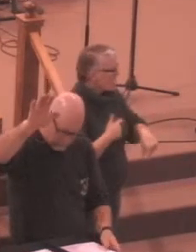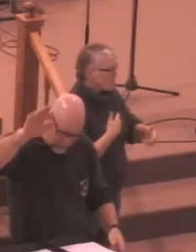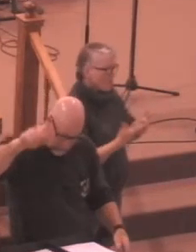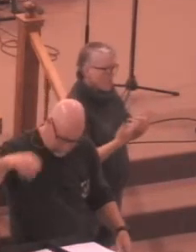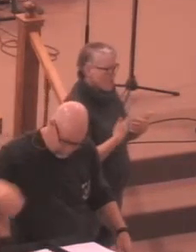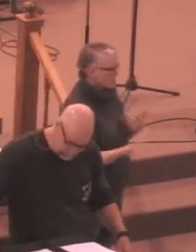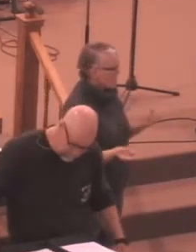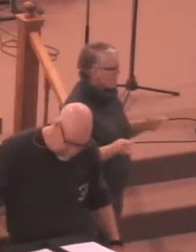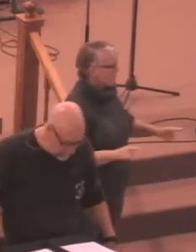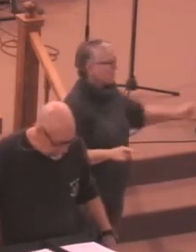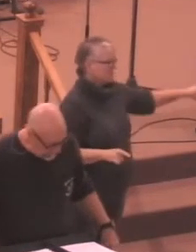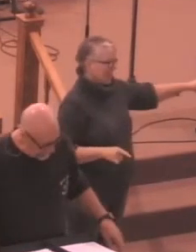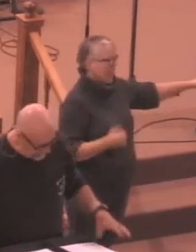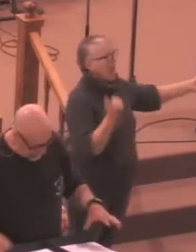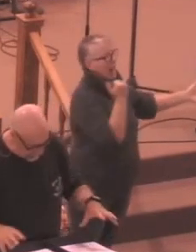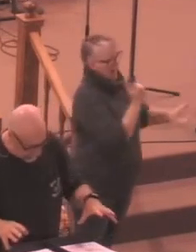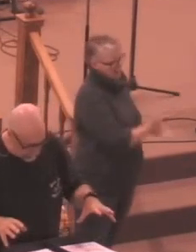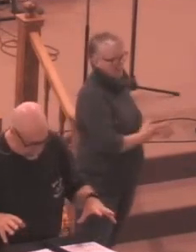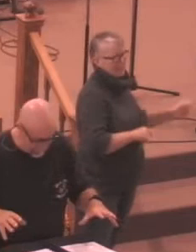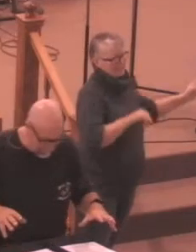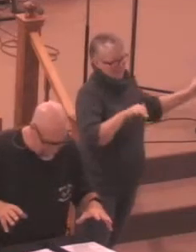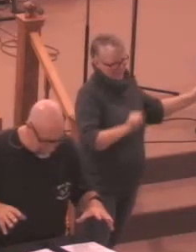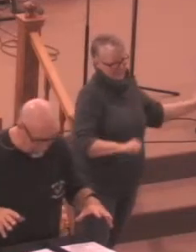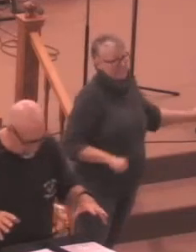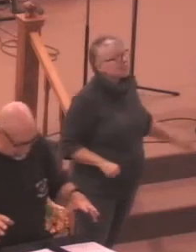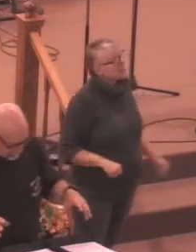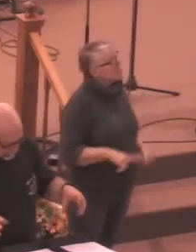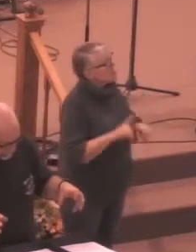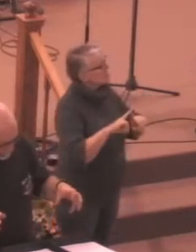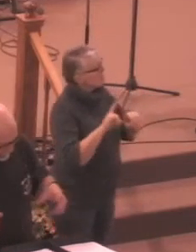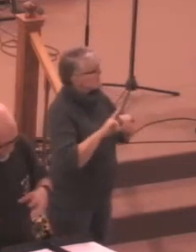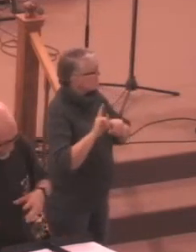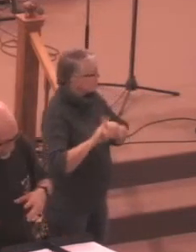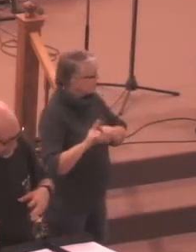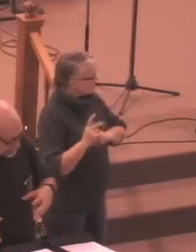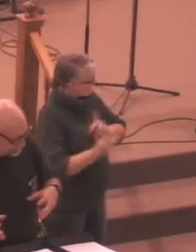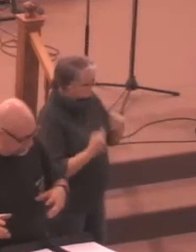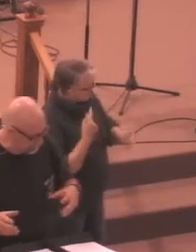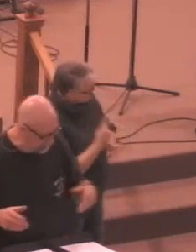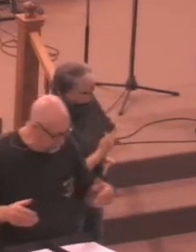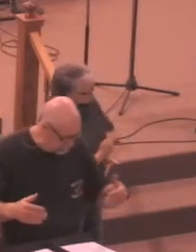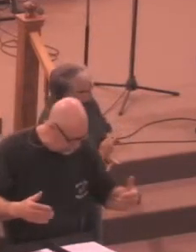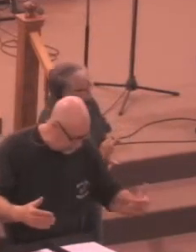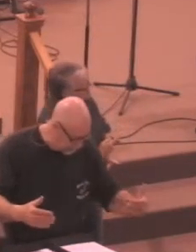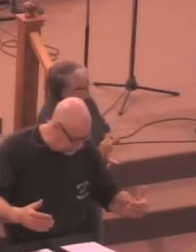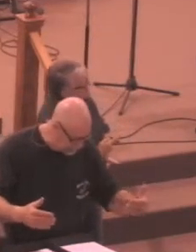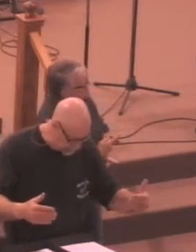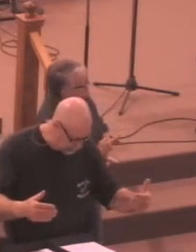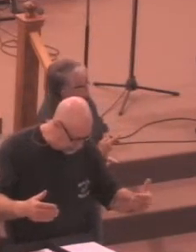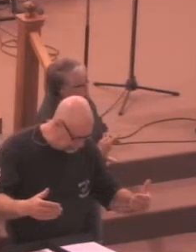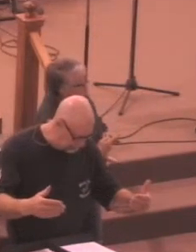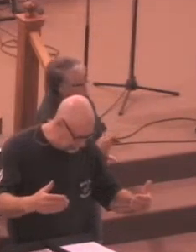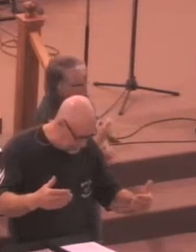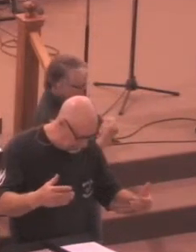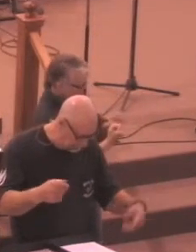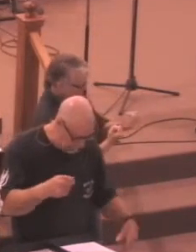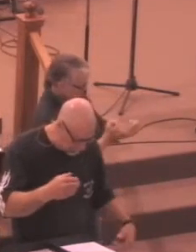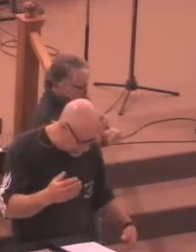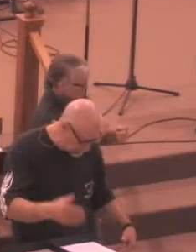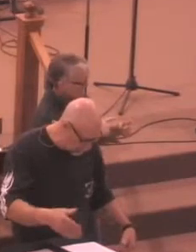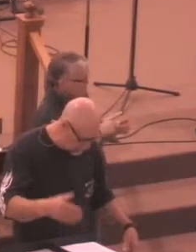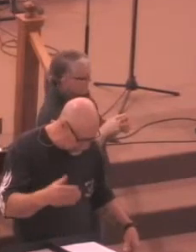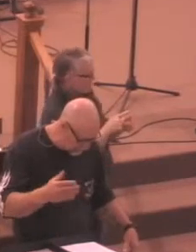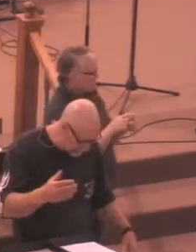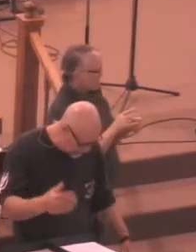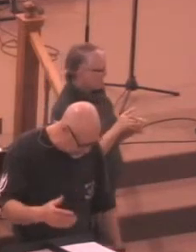You know what I'm saying? You know, there's different types of love. There's, they call